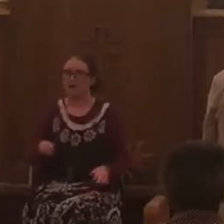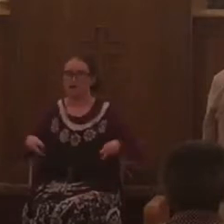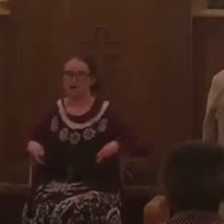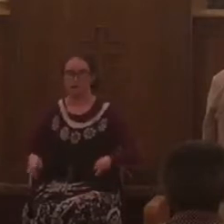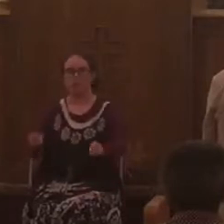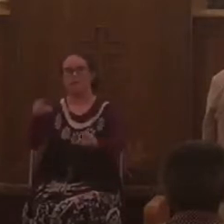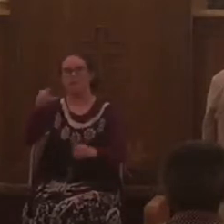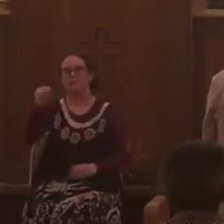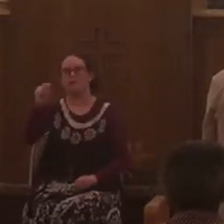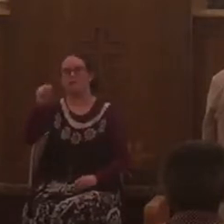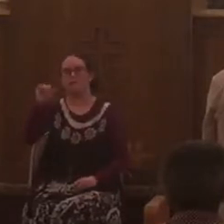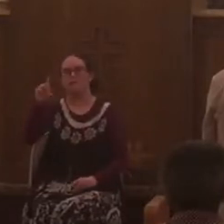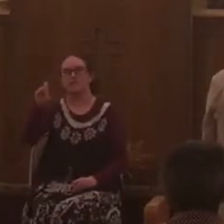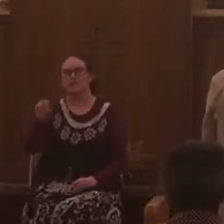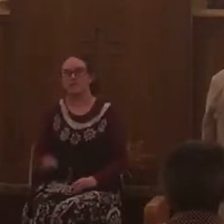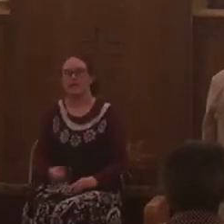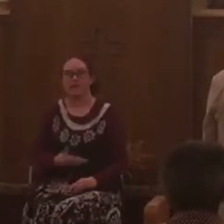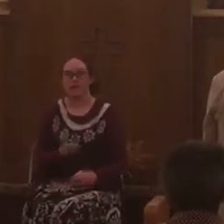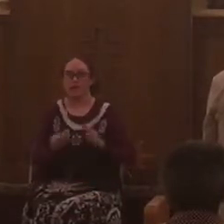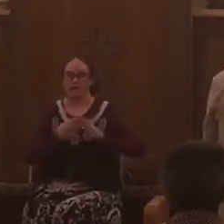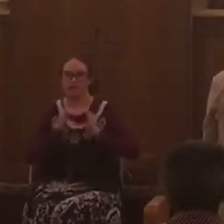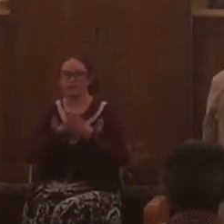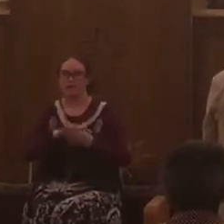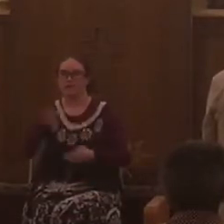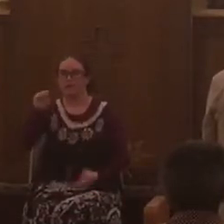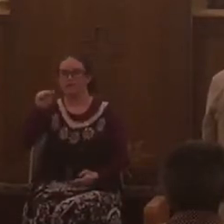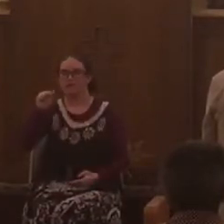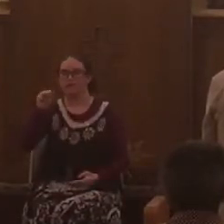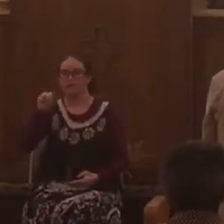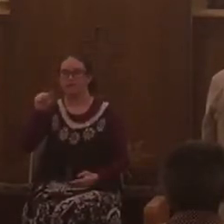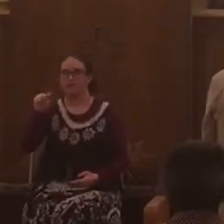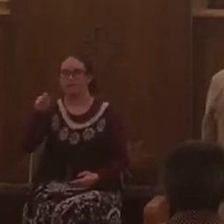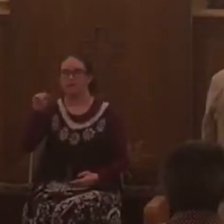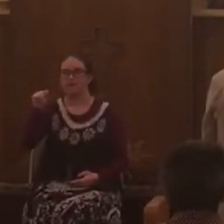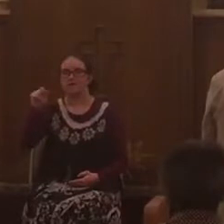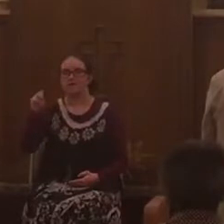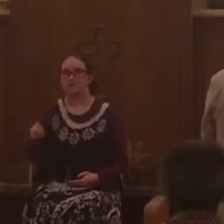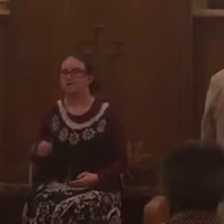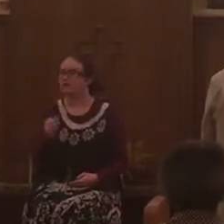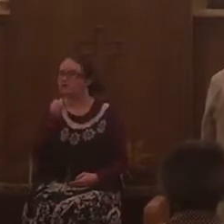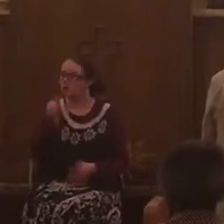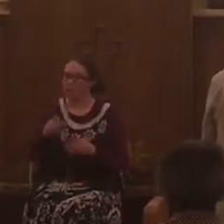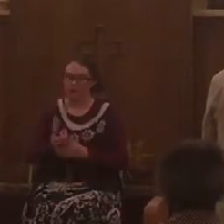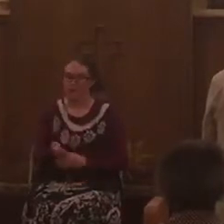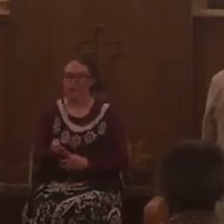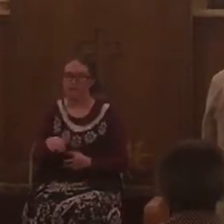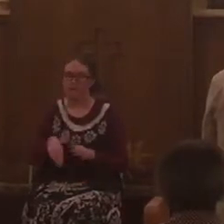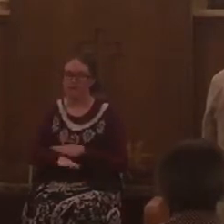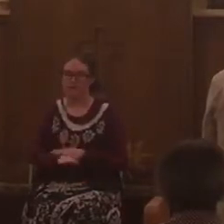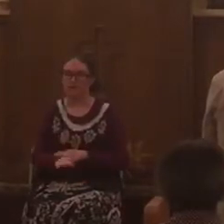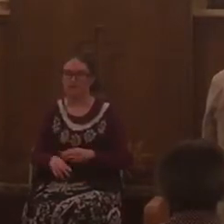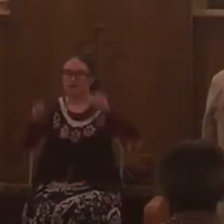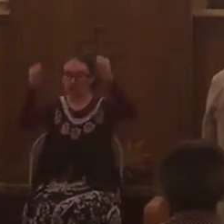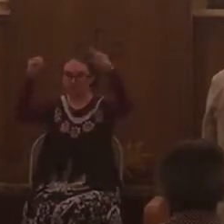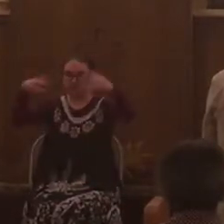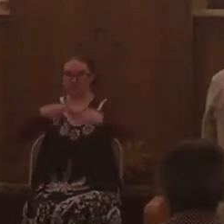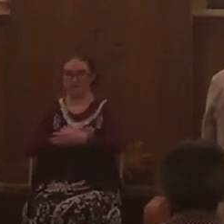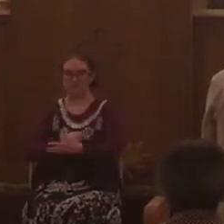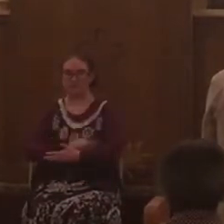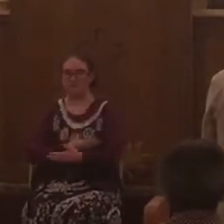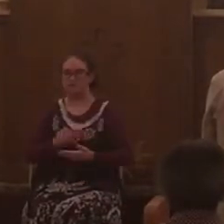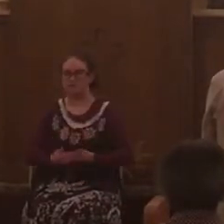the Gentiles, and into any city of the Samaritans enter ye not. But go rather to the lost sheep of the